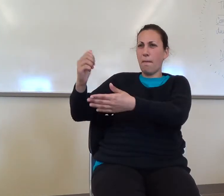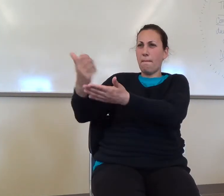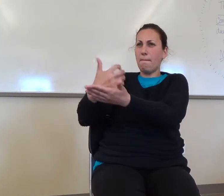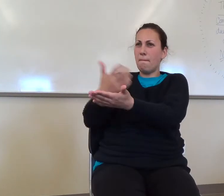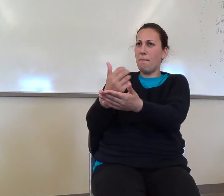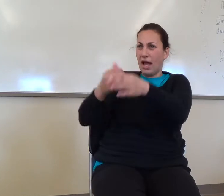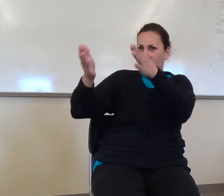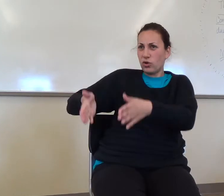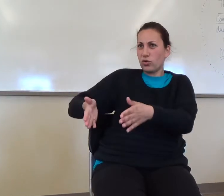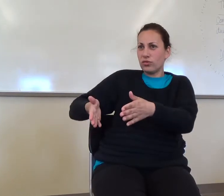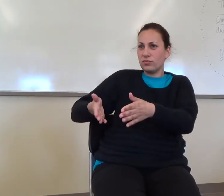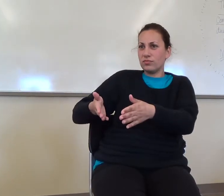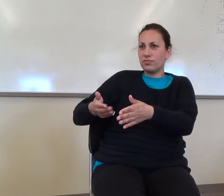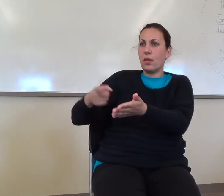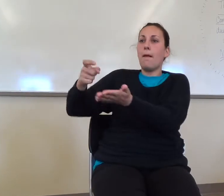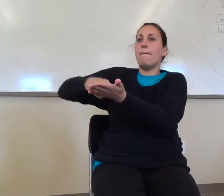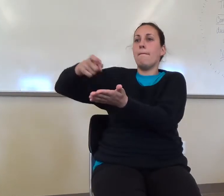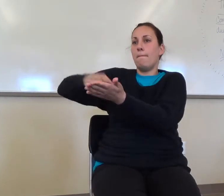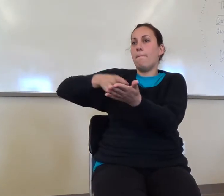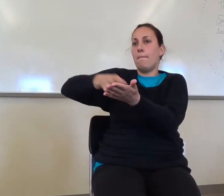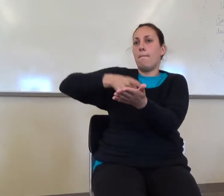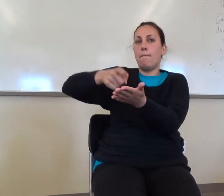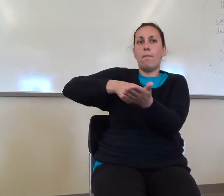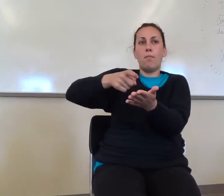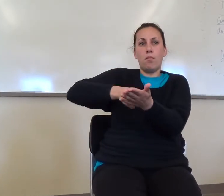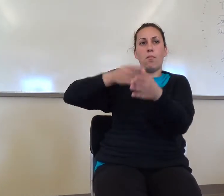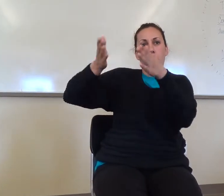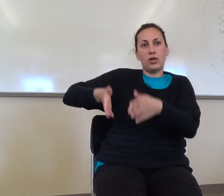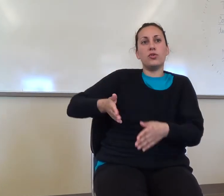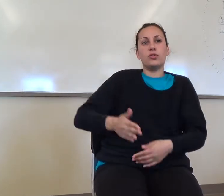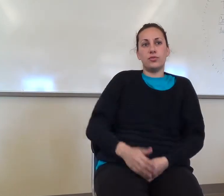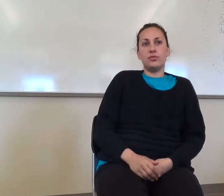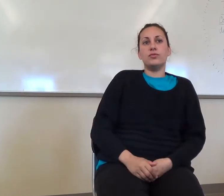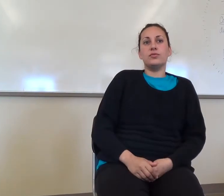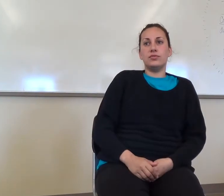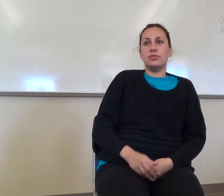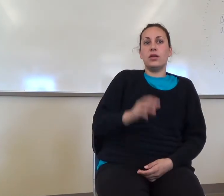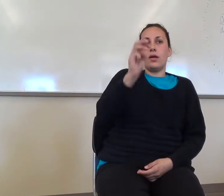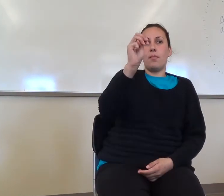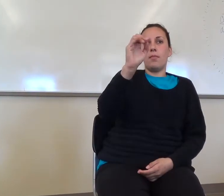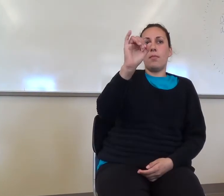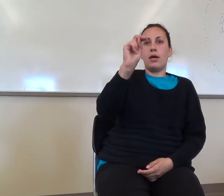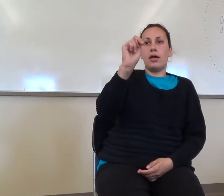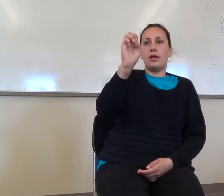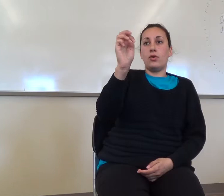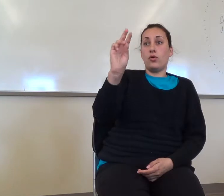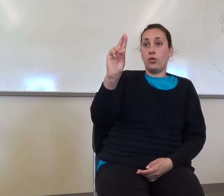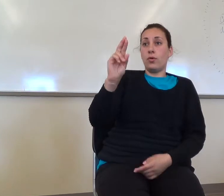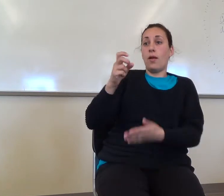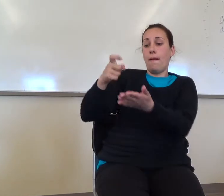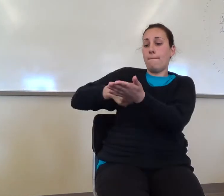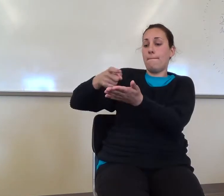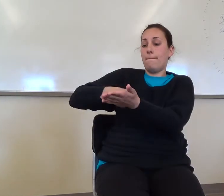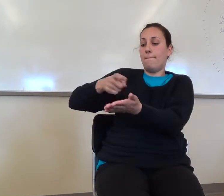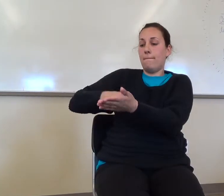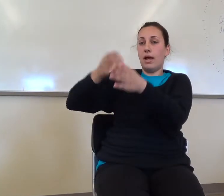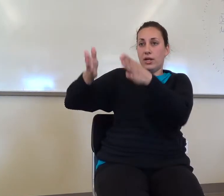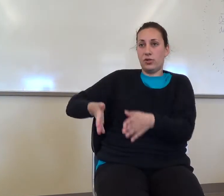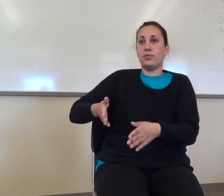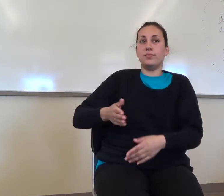the sapphires, okay? So, is there a list here? Do